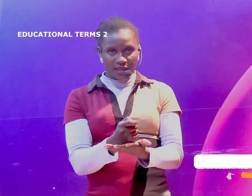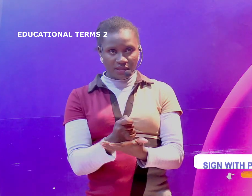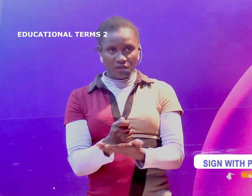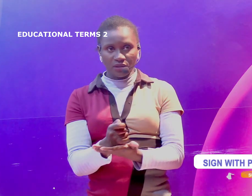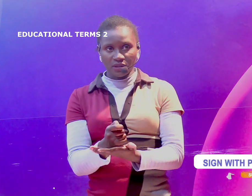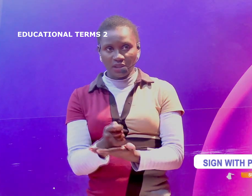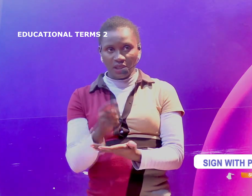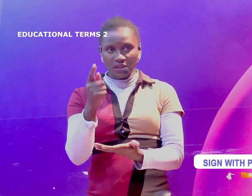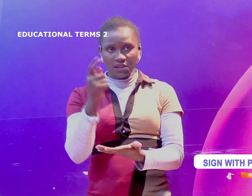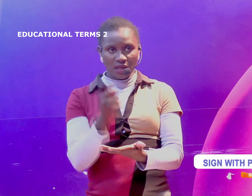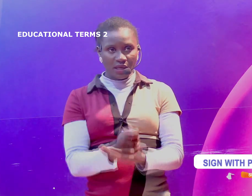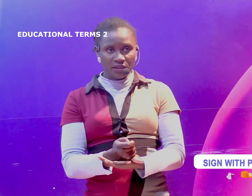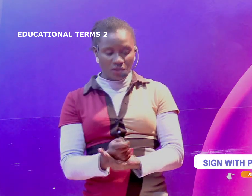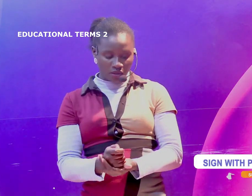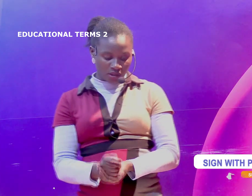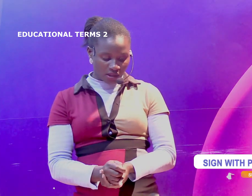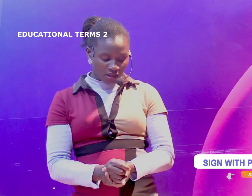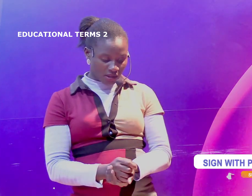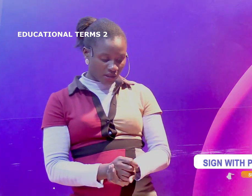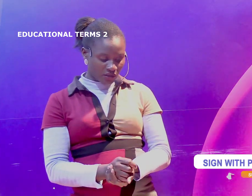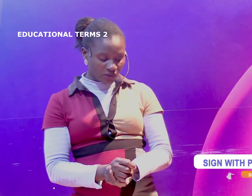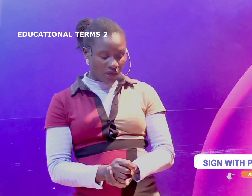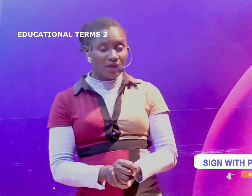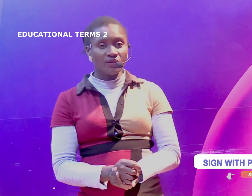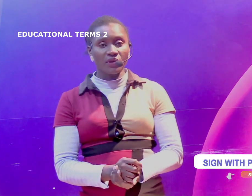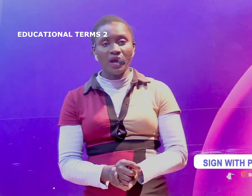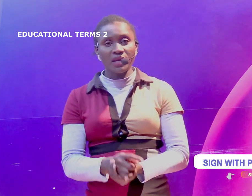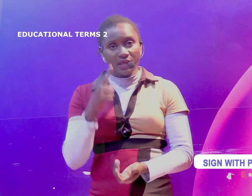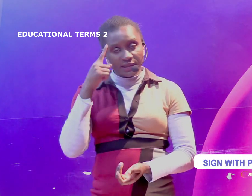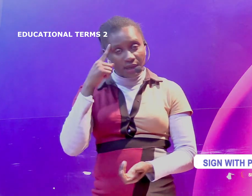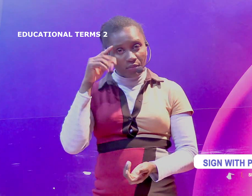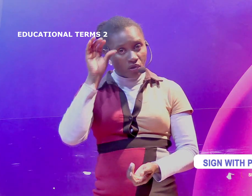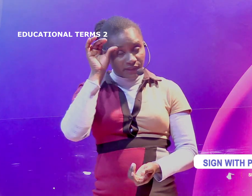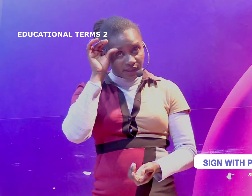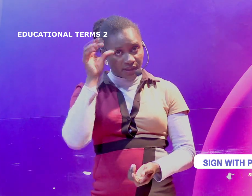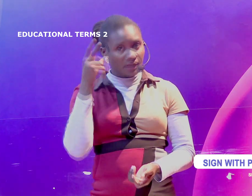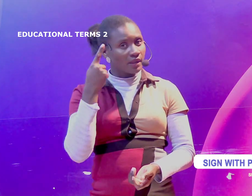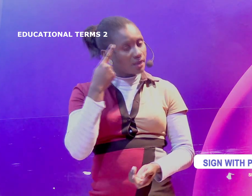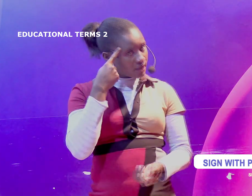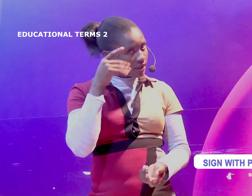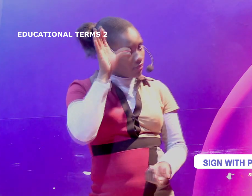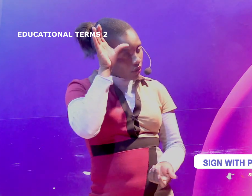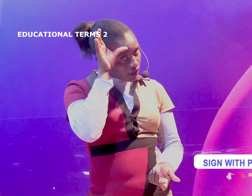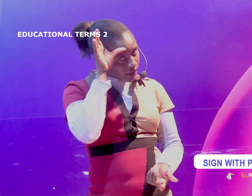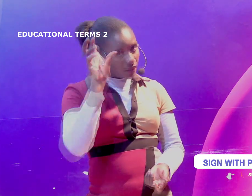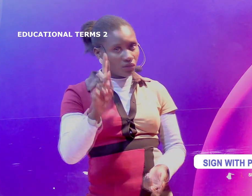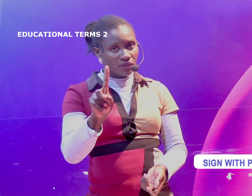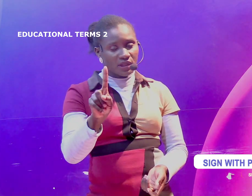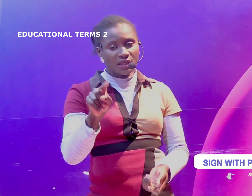article, and article. And then also have the word suppose, suppose, using an index